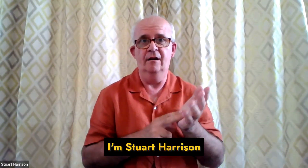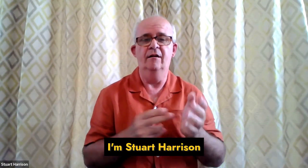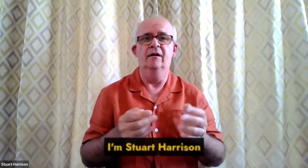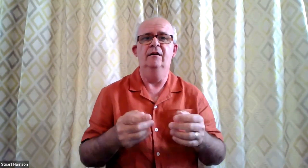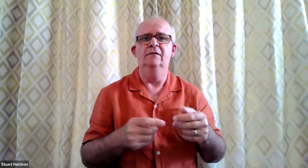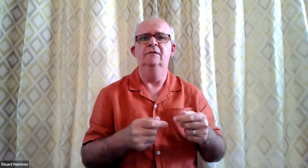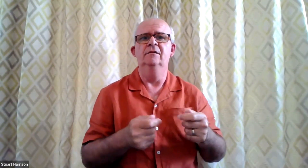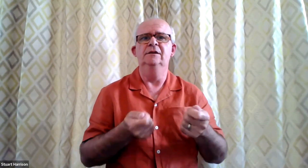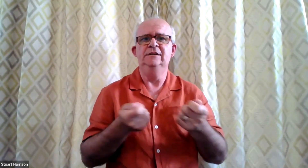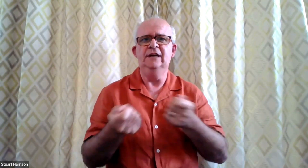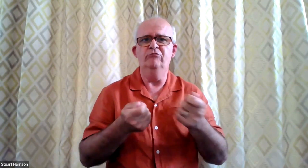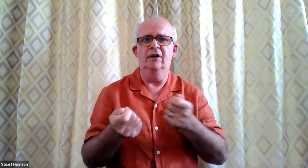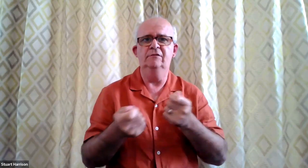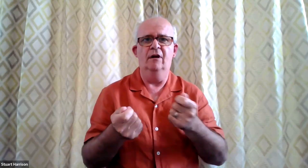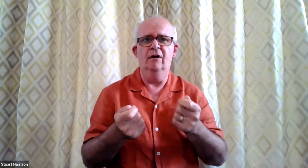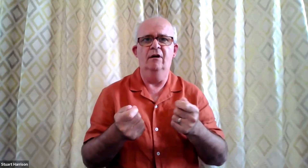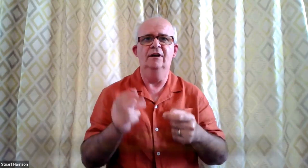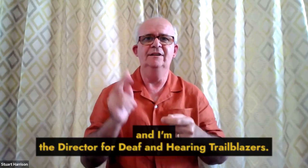Harrison,